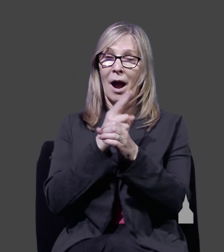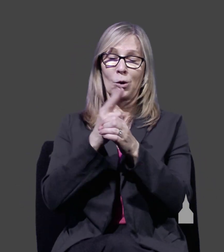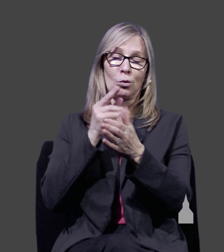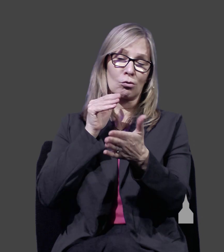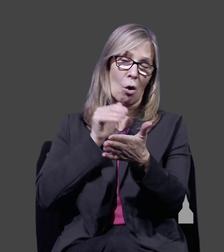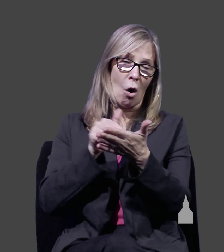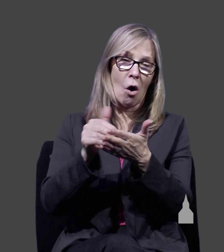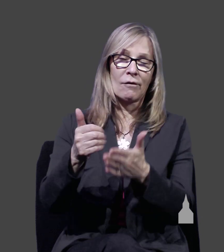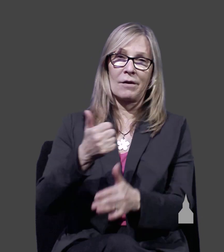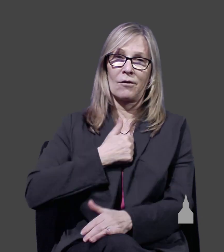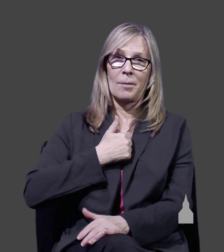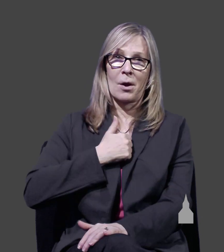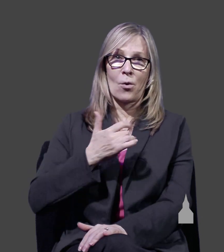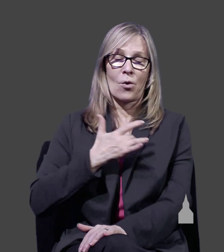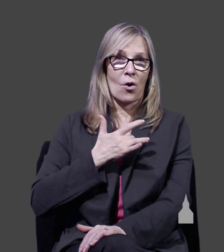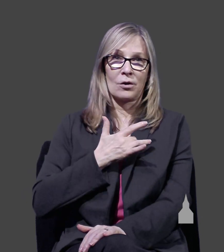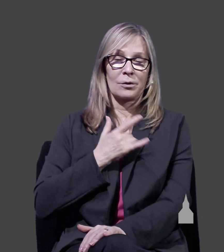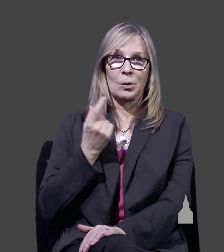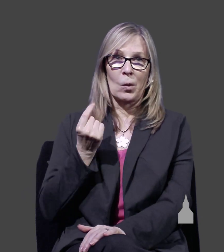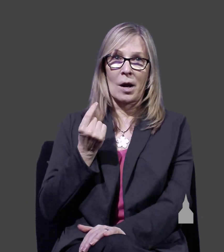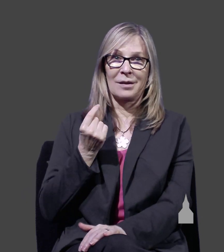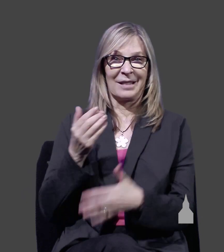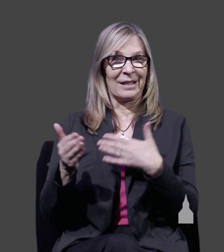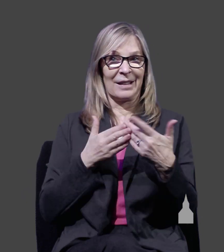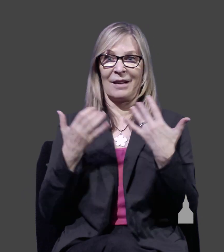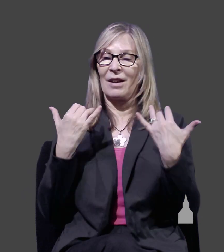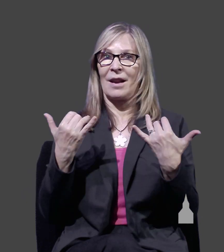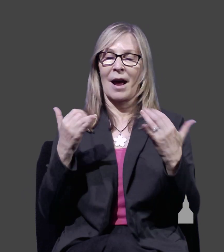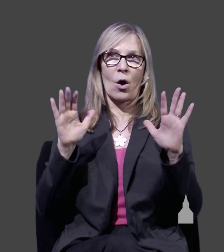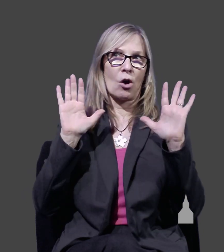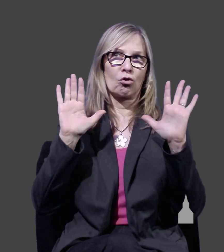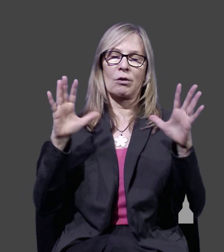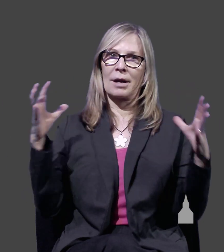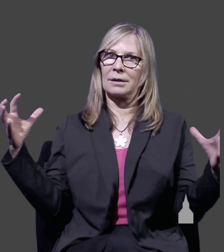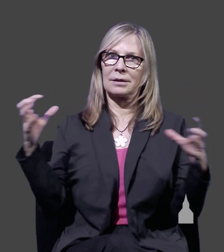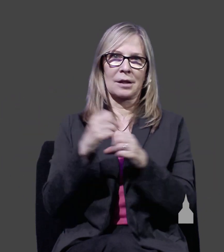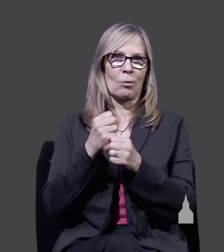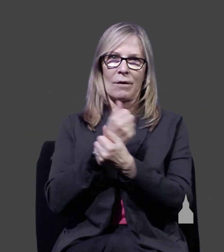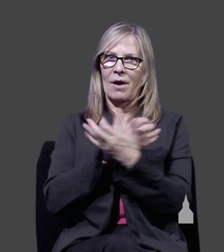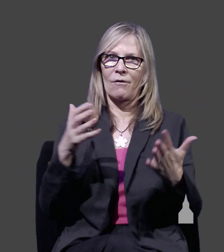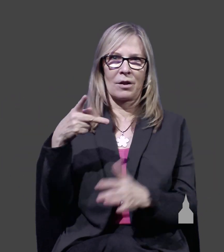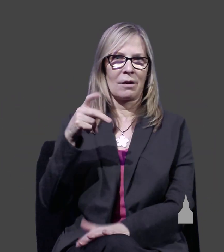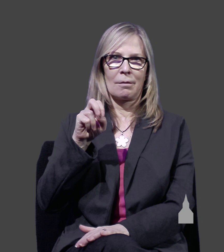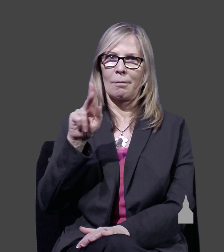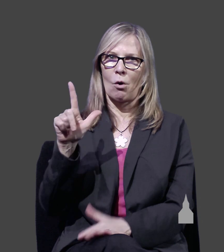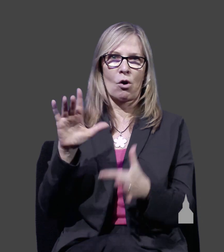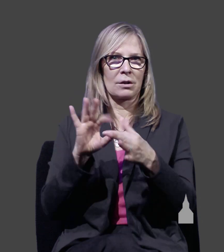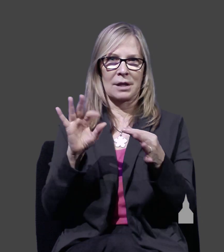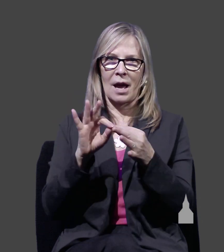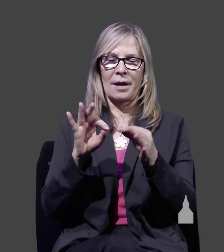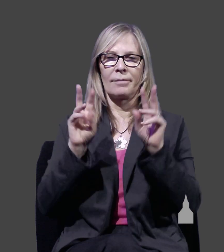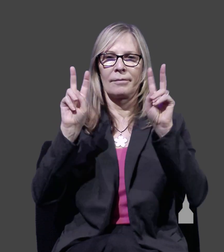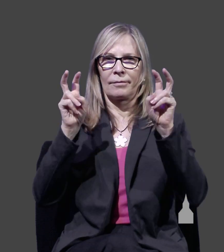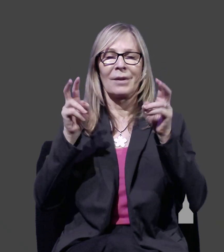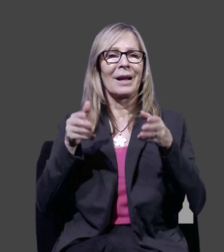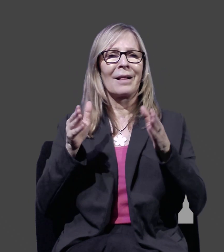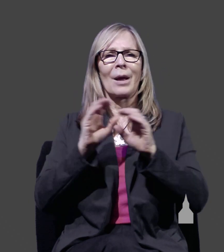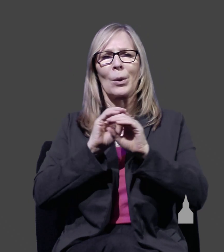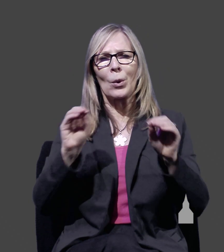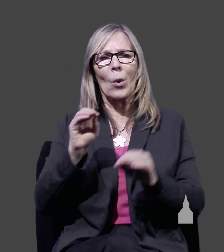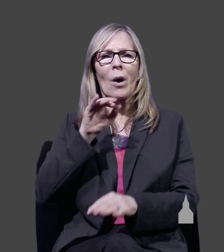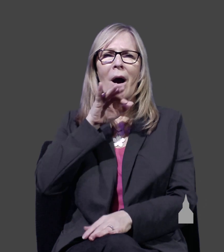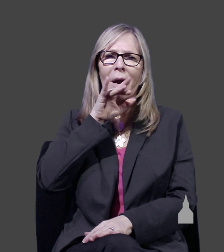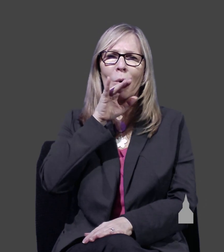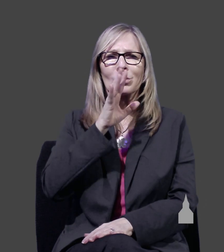in my own heart, even now, is a great summary of what Paul is saying. Let no unwholesome,